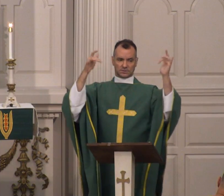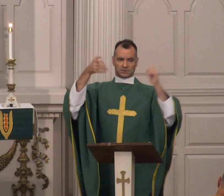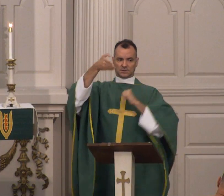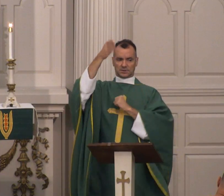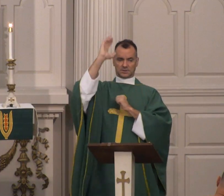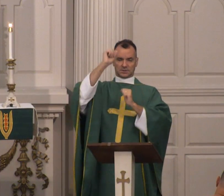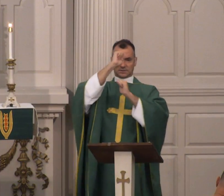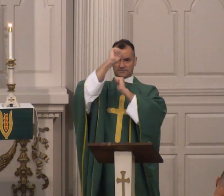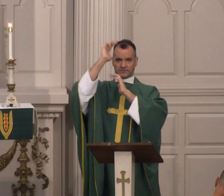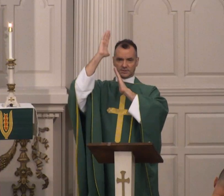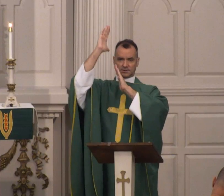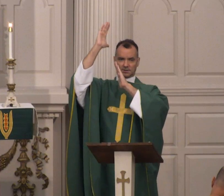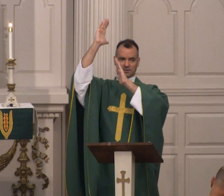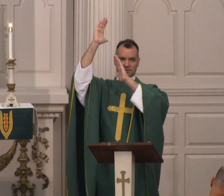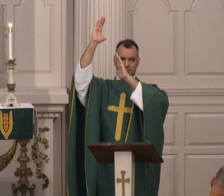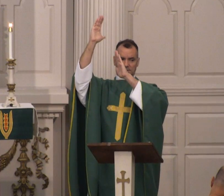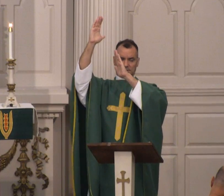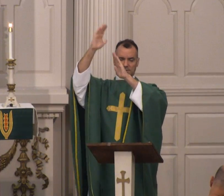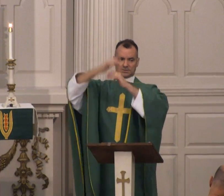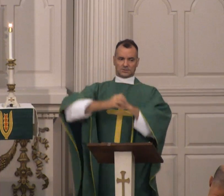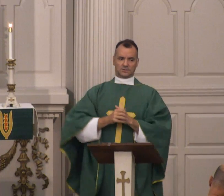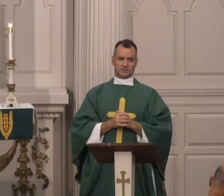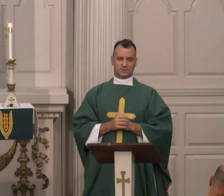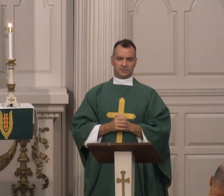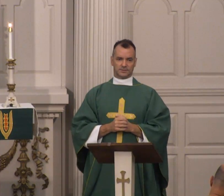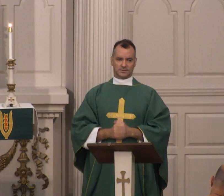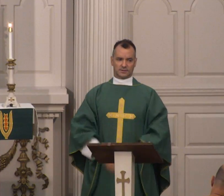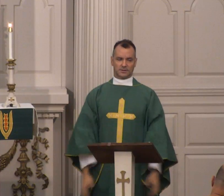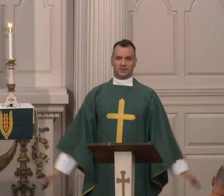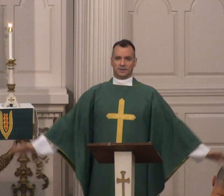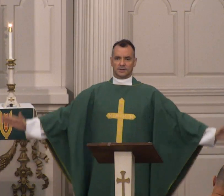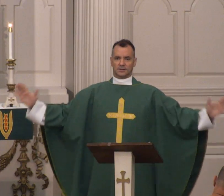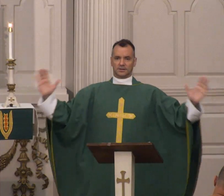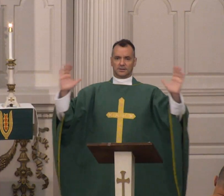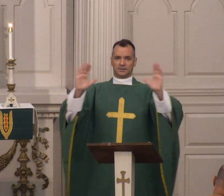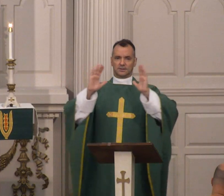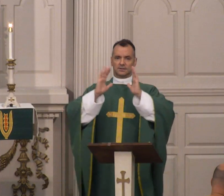in the glory of God, the